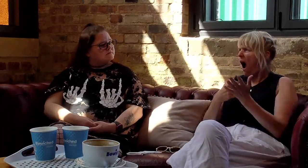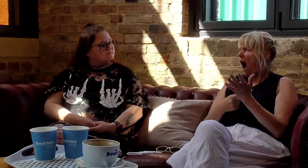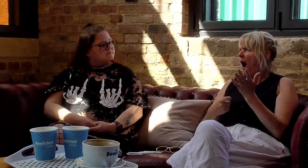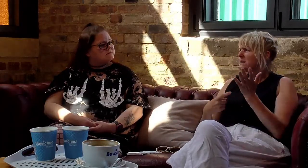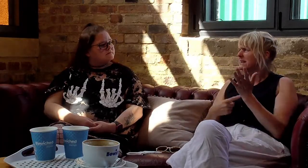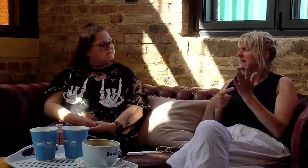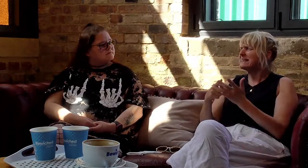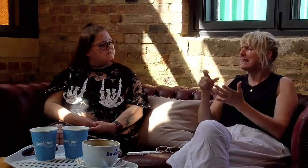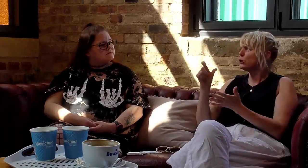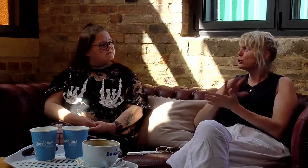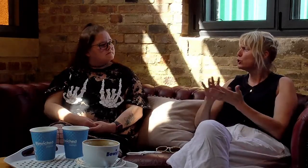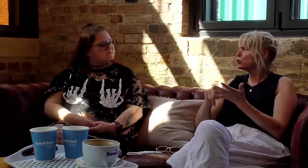table.